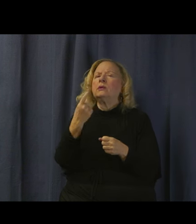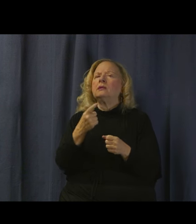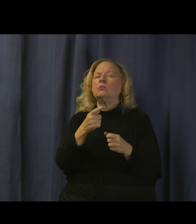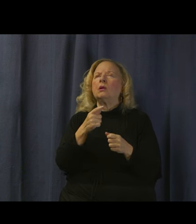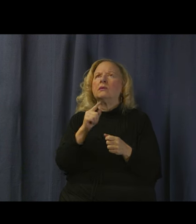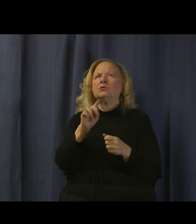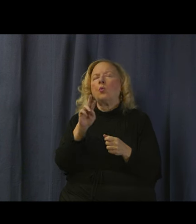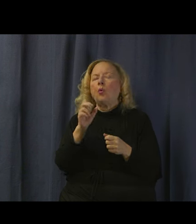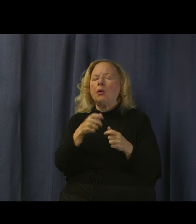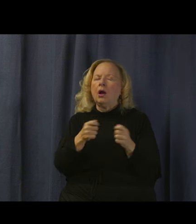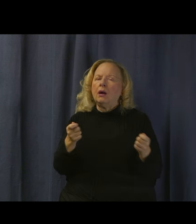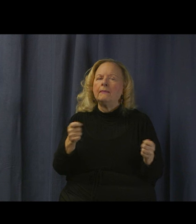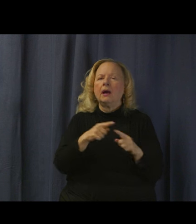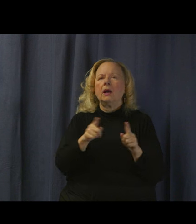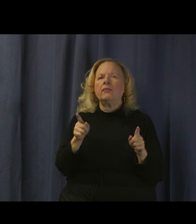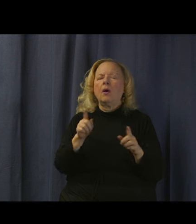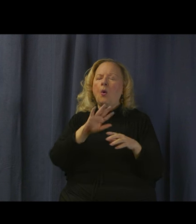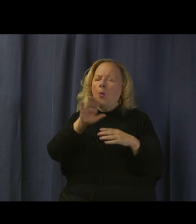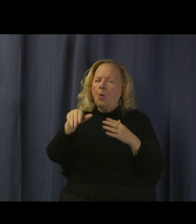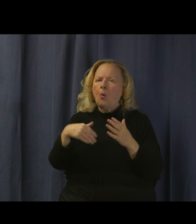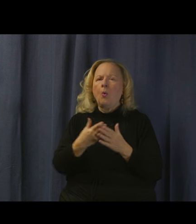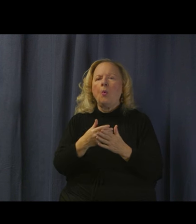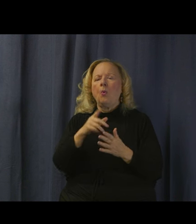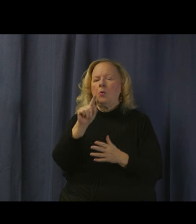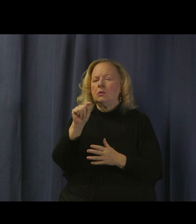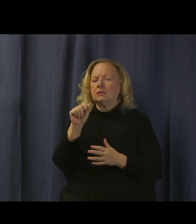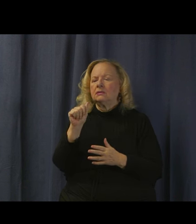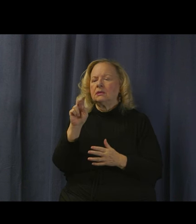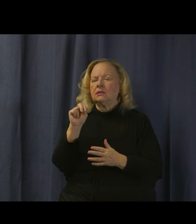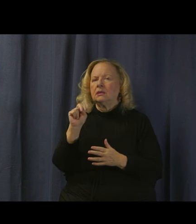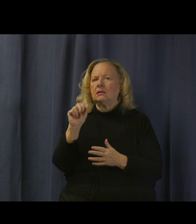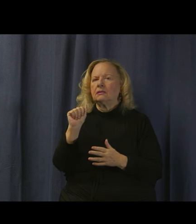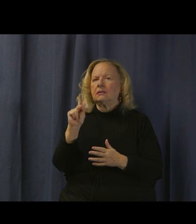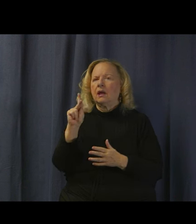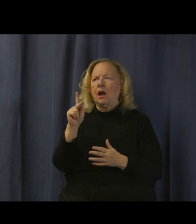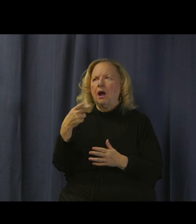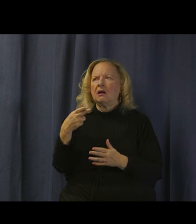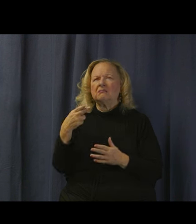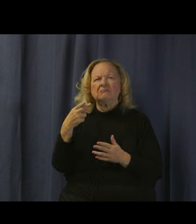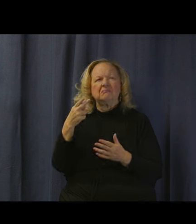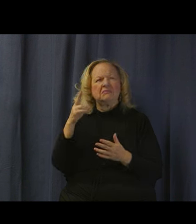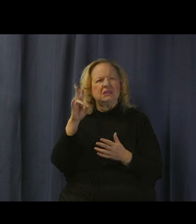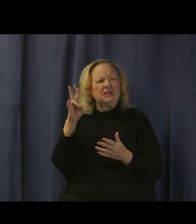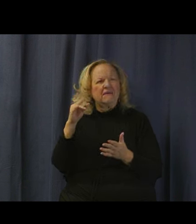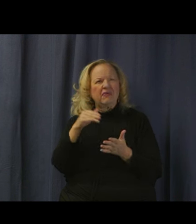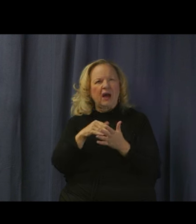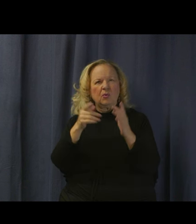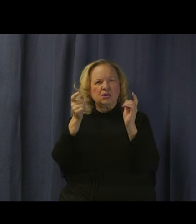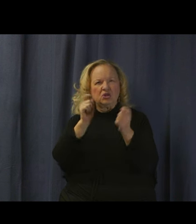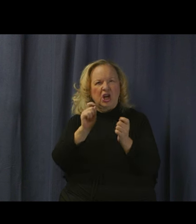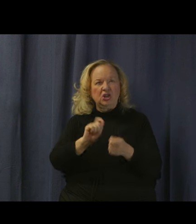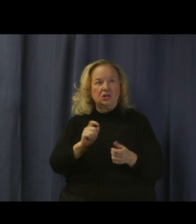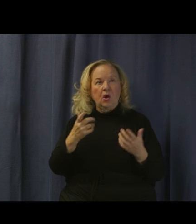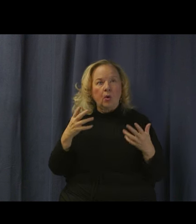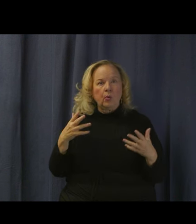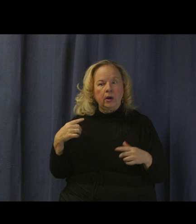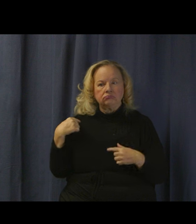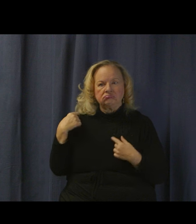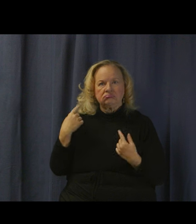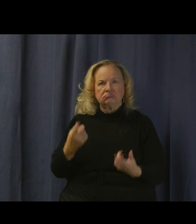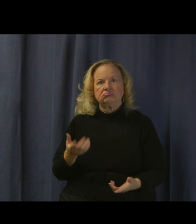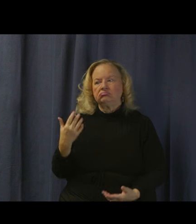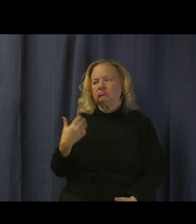on the whole Tanakh, and we already have almost like 7,000 changes. Yeah, we've done